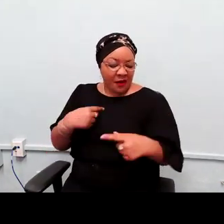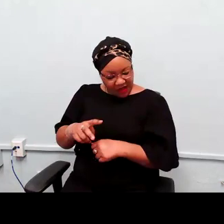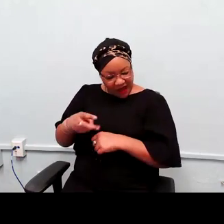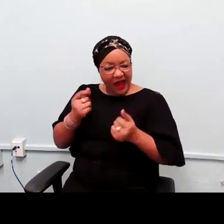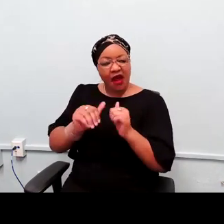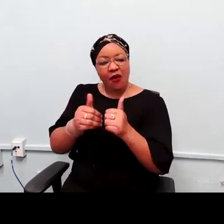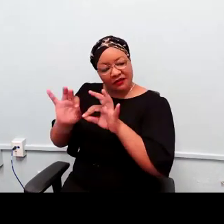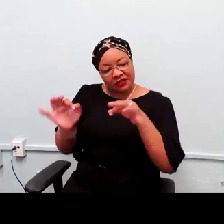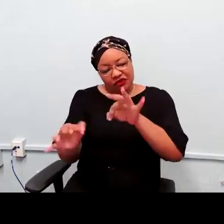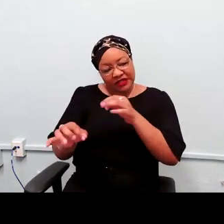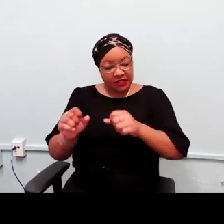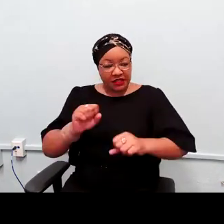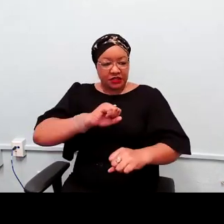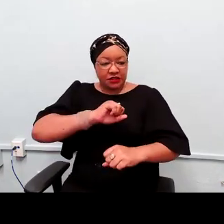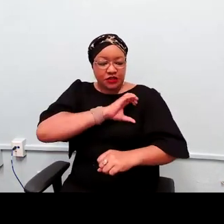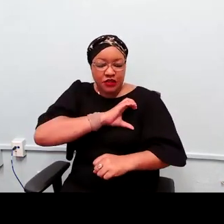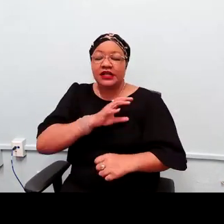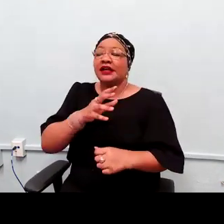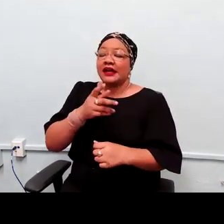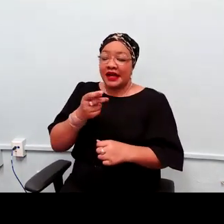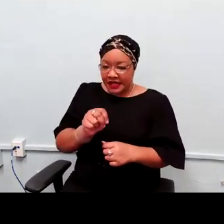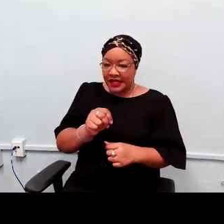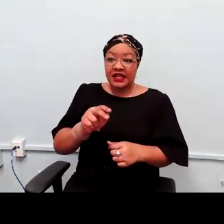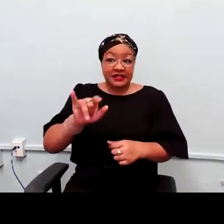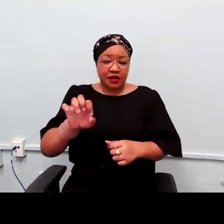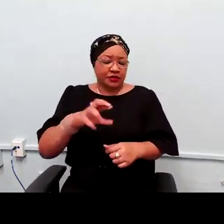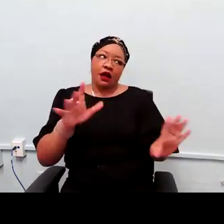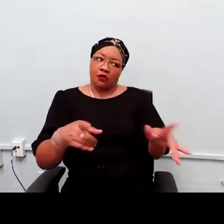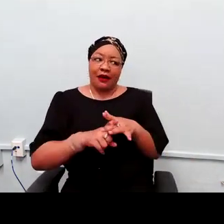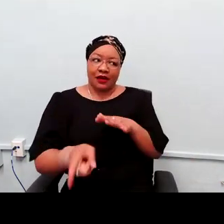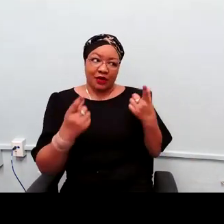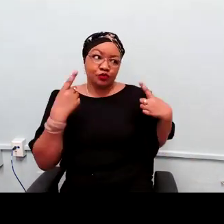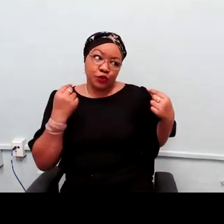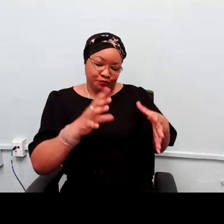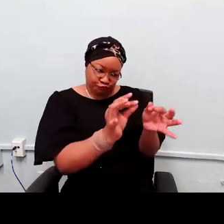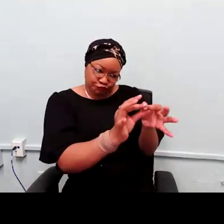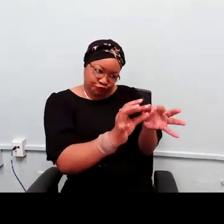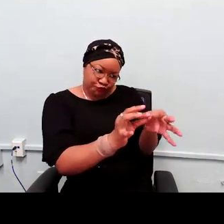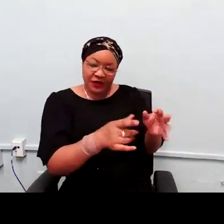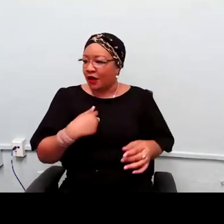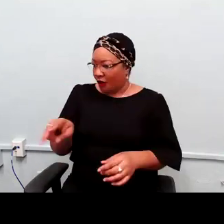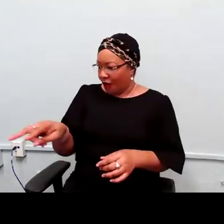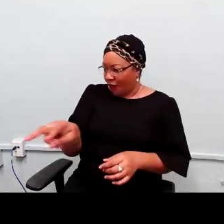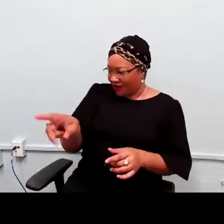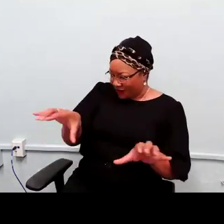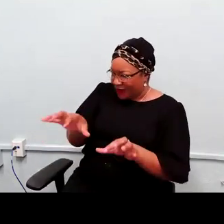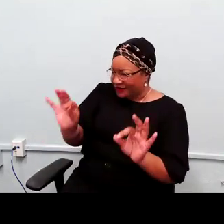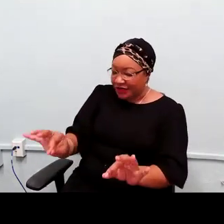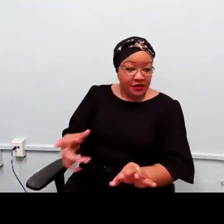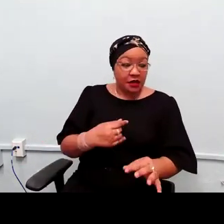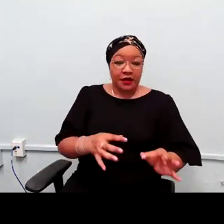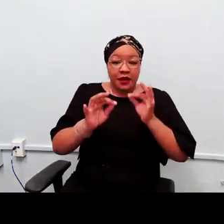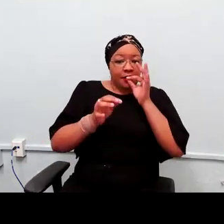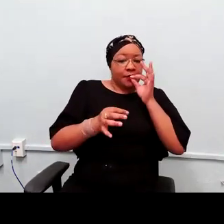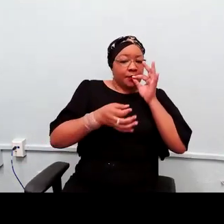she got away, and then Enrique would say, damn, you guys done good, and tousle their hair. Then he'd light up a reefer for him and Mario